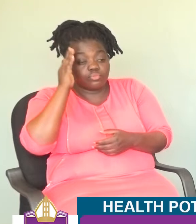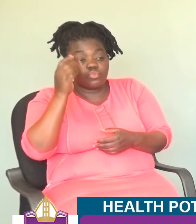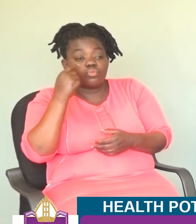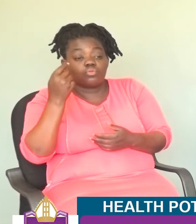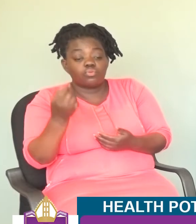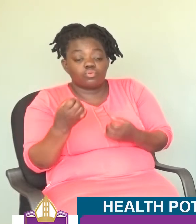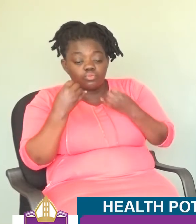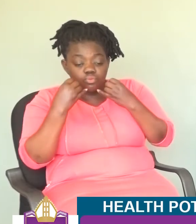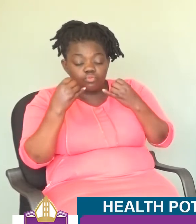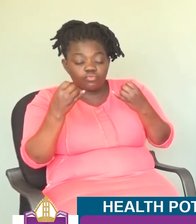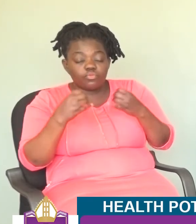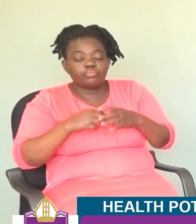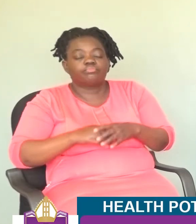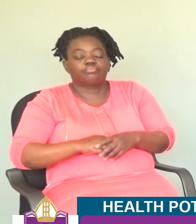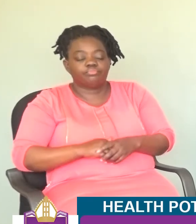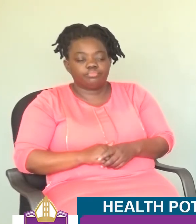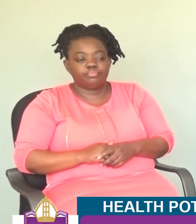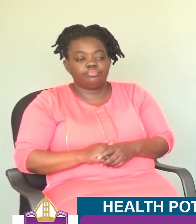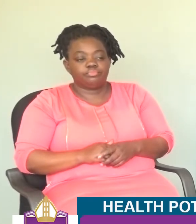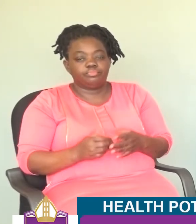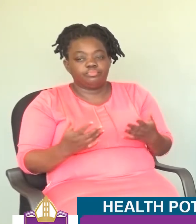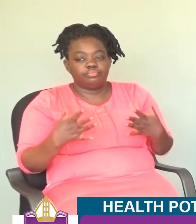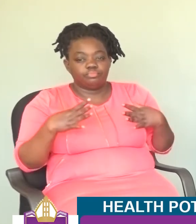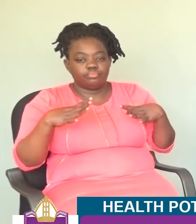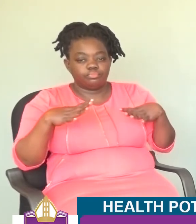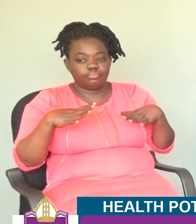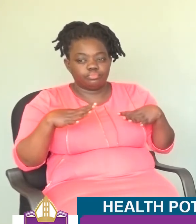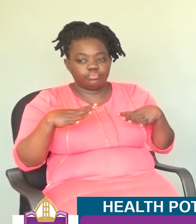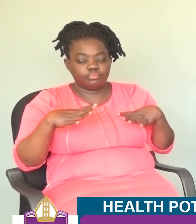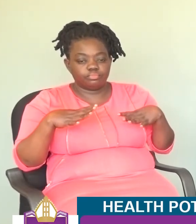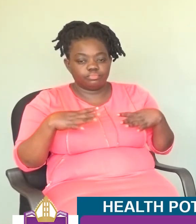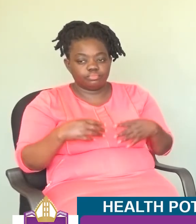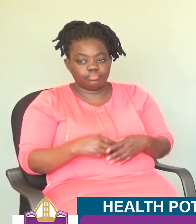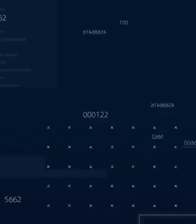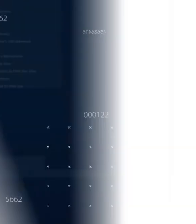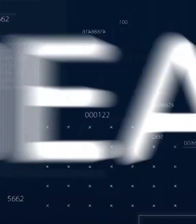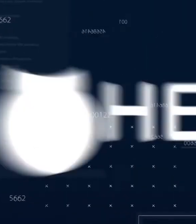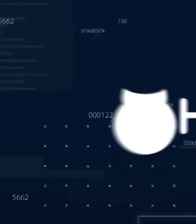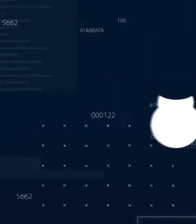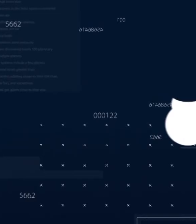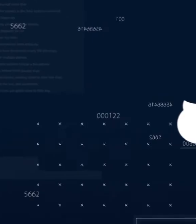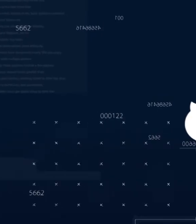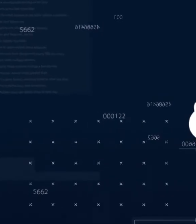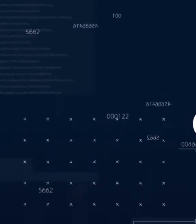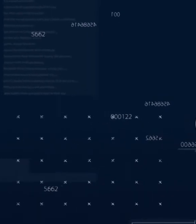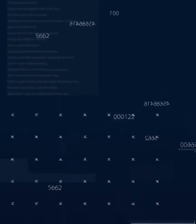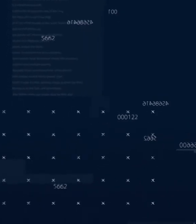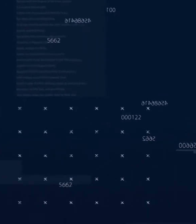able to help them. Okay. Yeah. Wow. We are taking a short commercial break. We shall be right back.